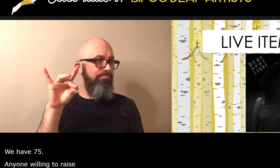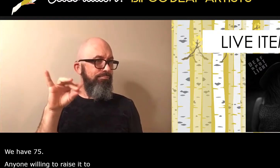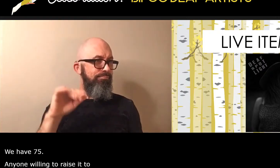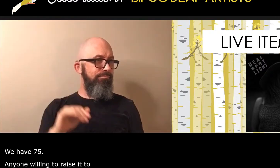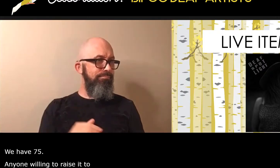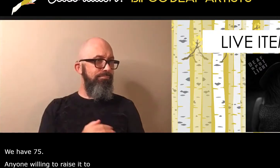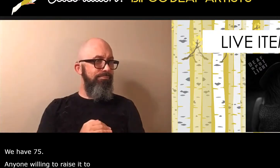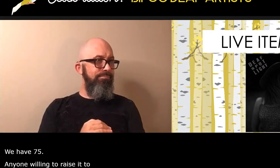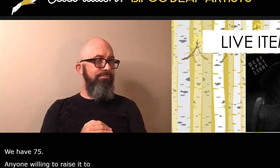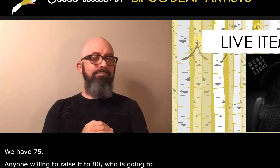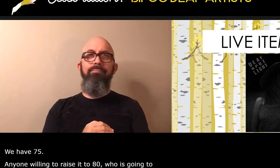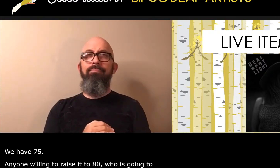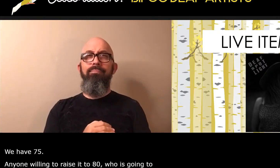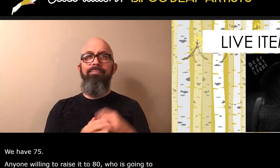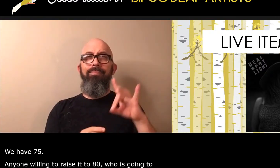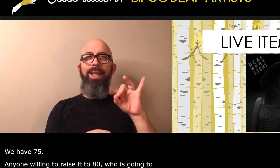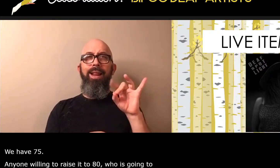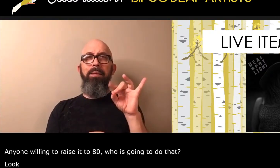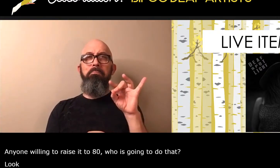Looking for 80.